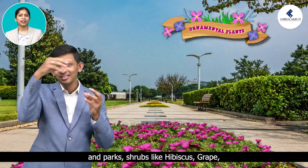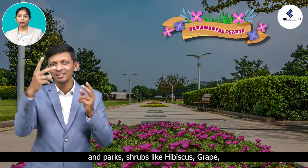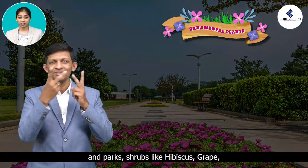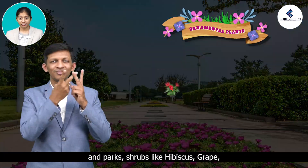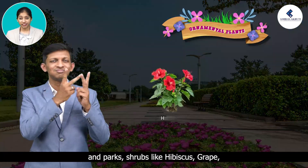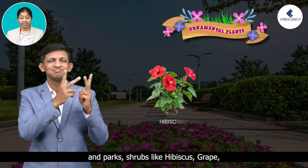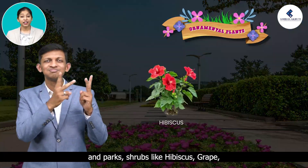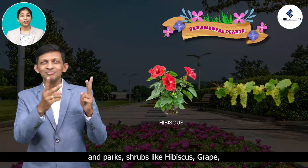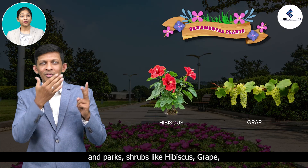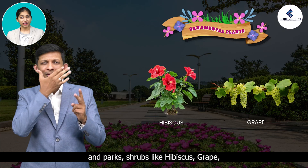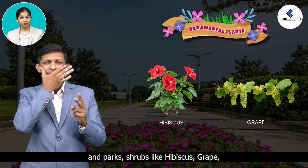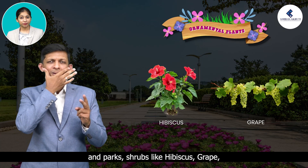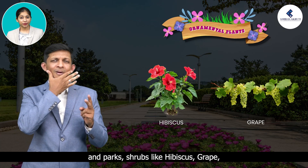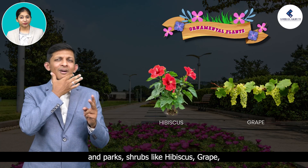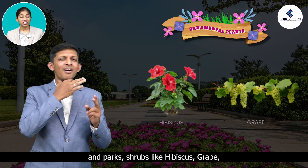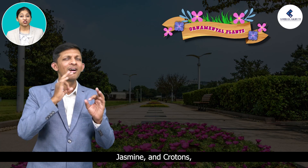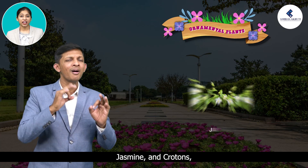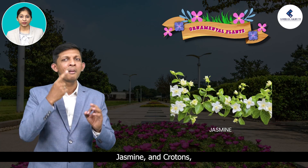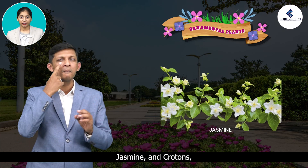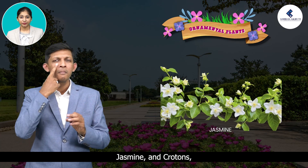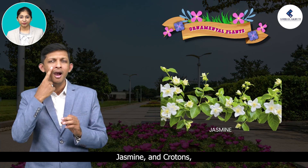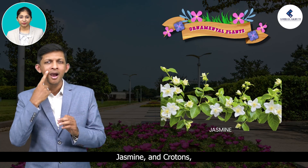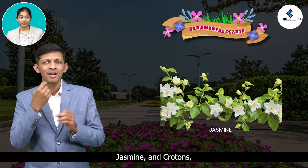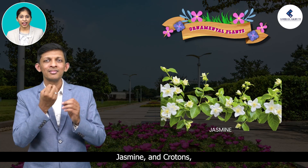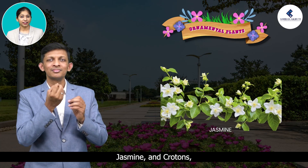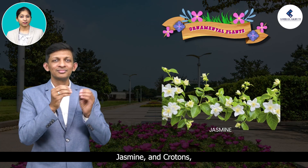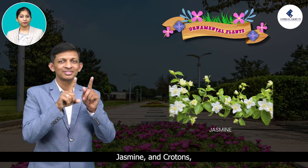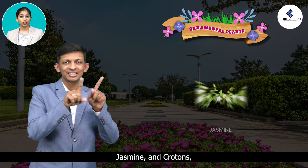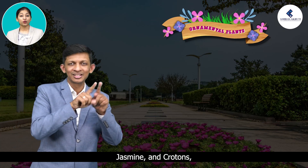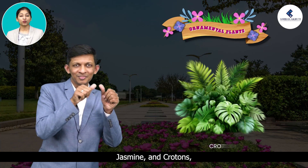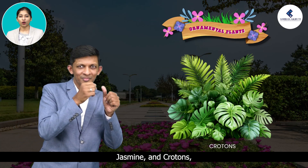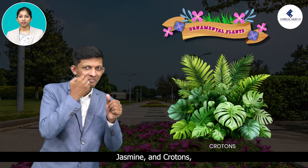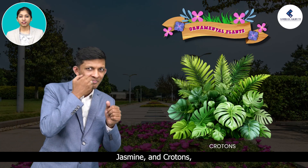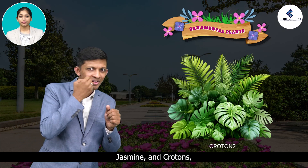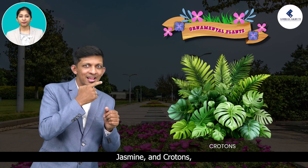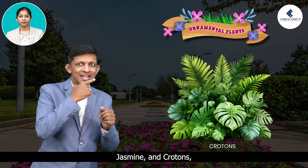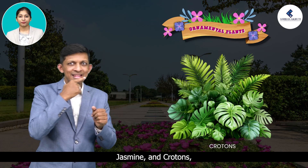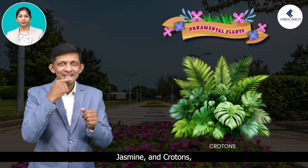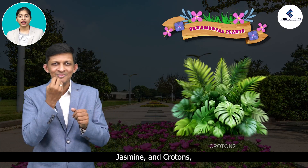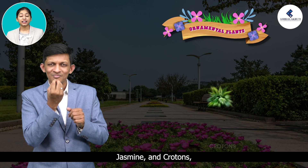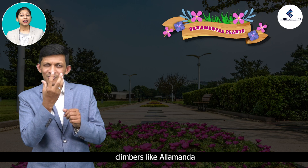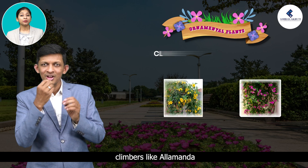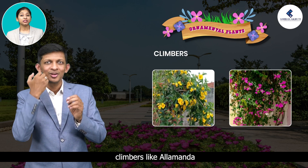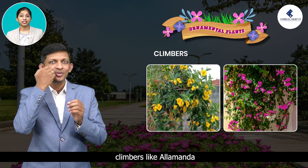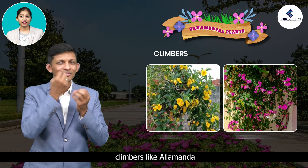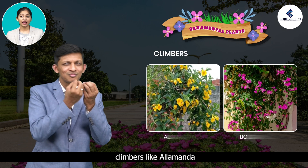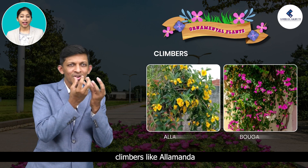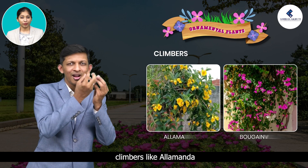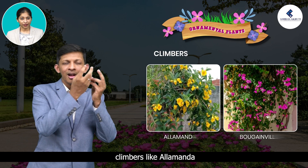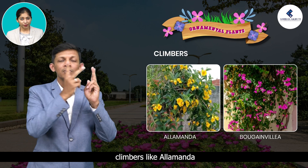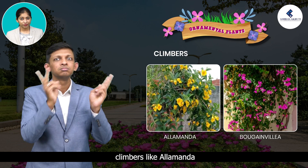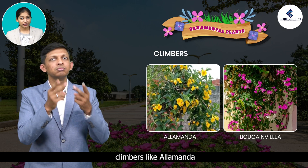shops like hibiscus, grape, jasmine, and crotons. Climbers